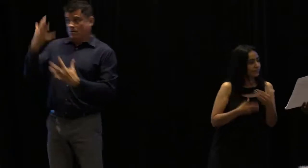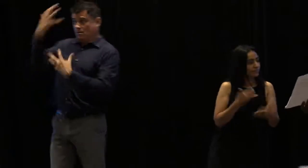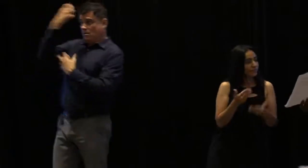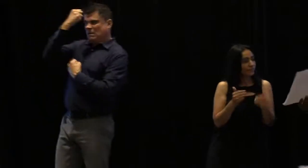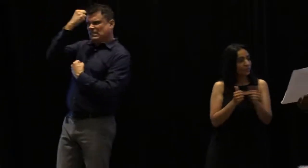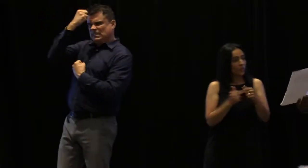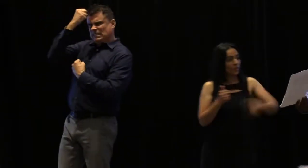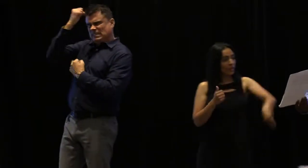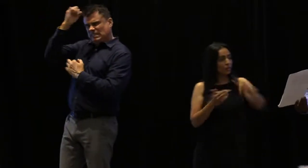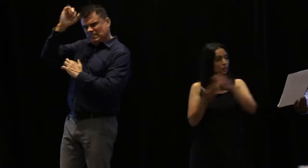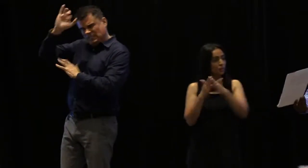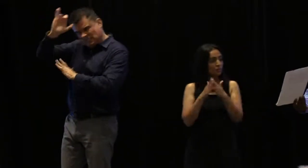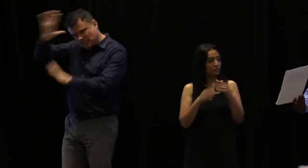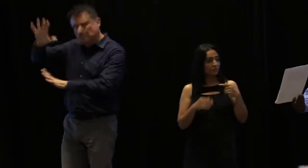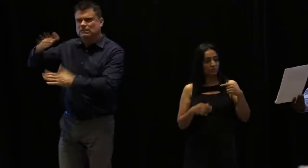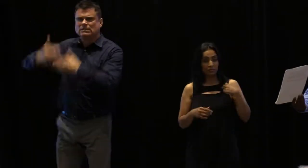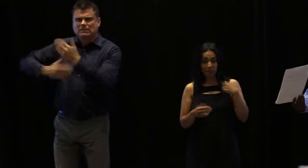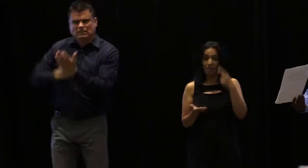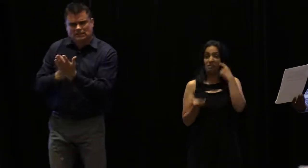The idea of